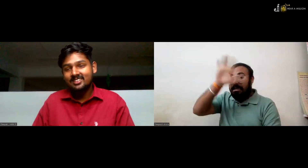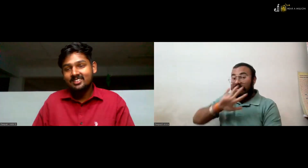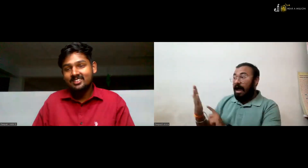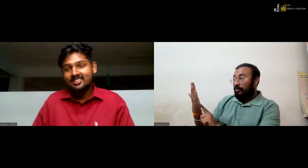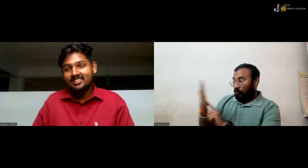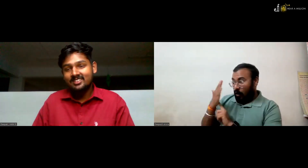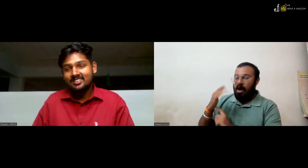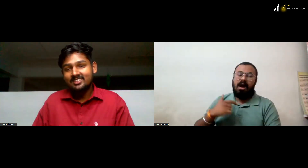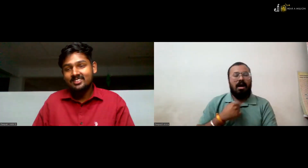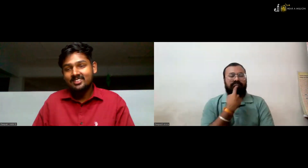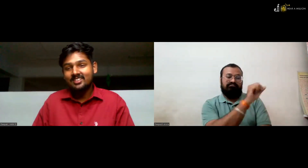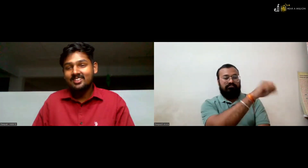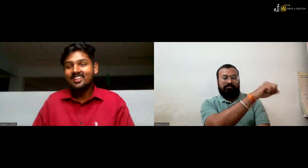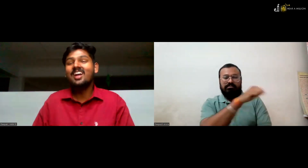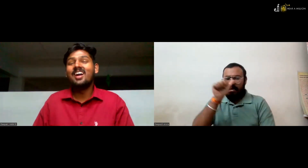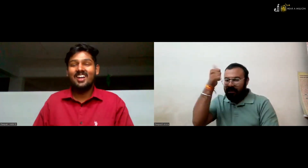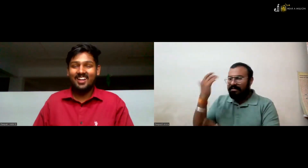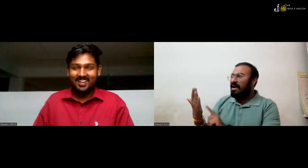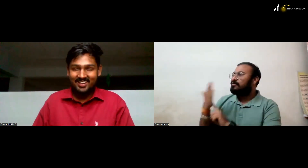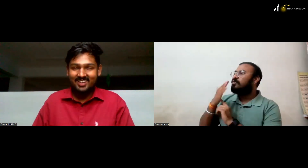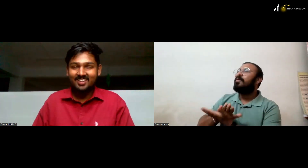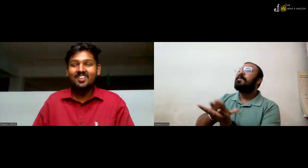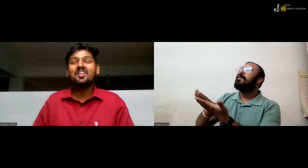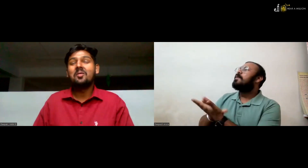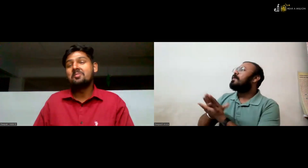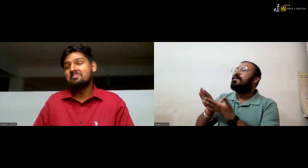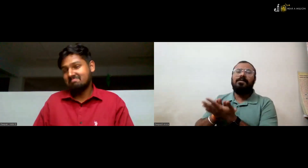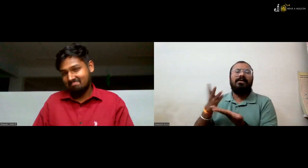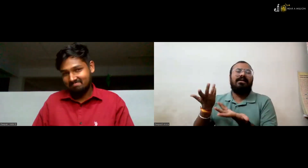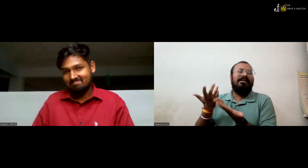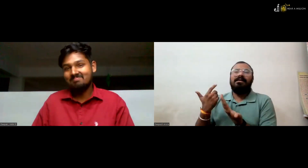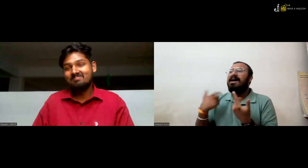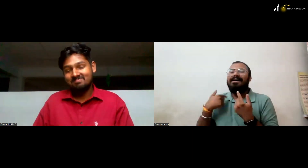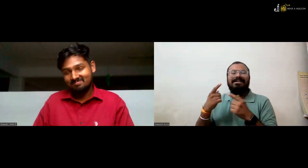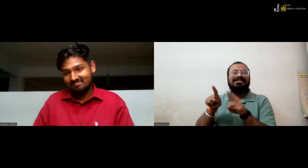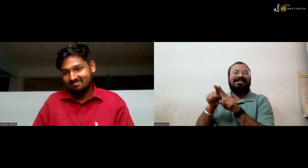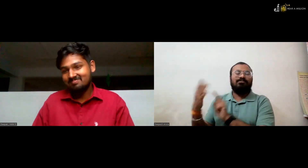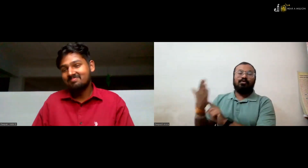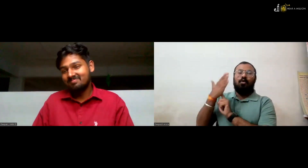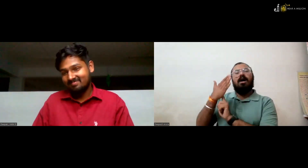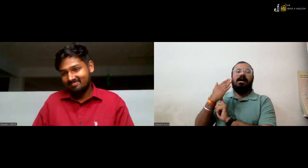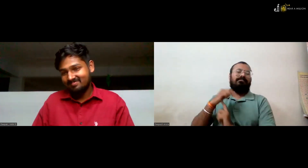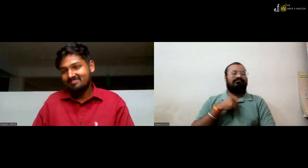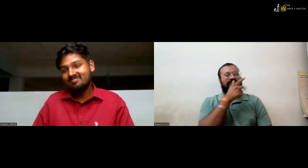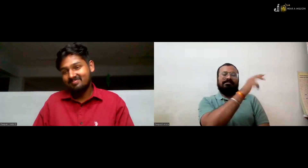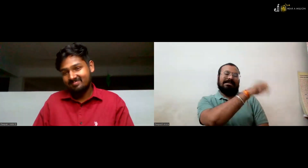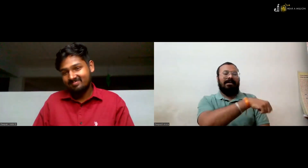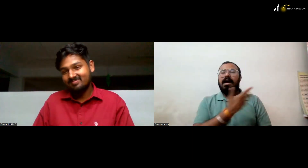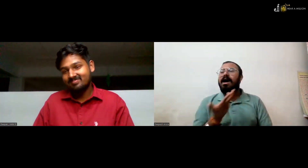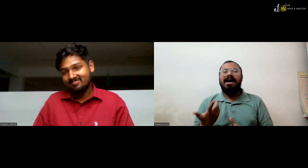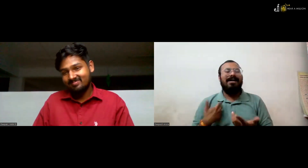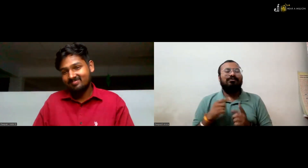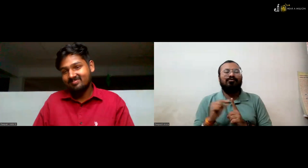by the parents. In the age of 29, 30, you can move by independently, So they said